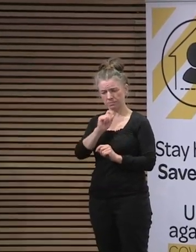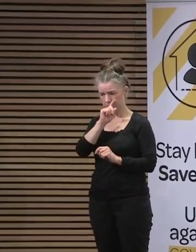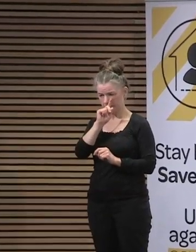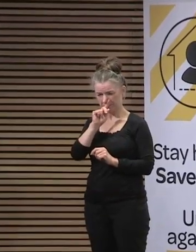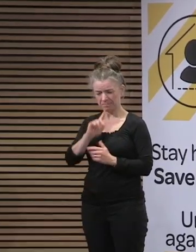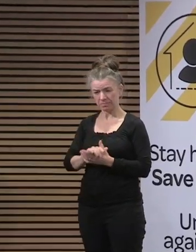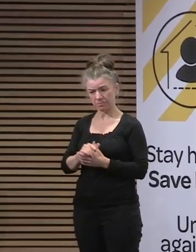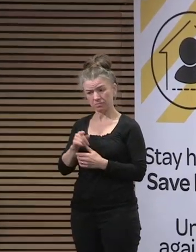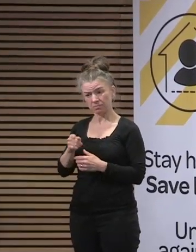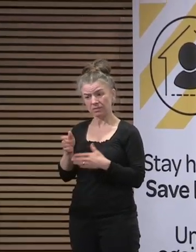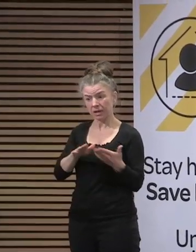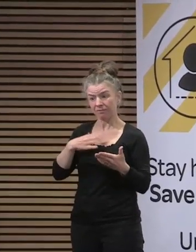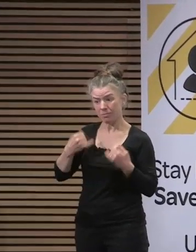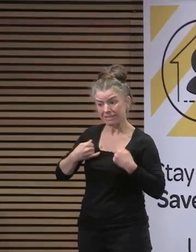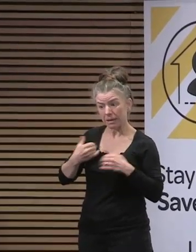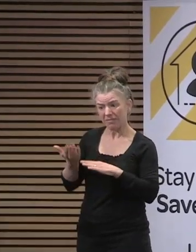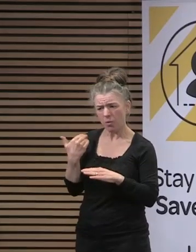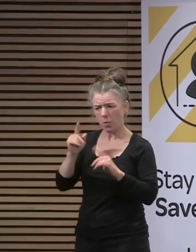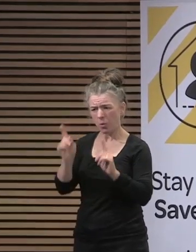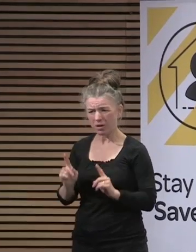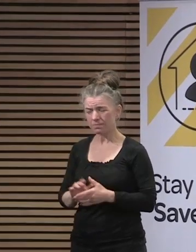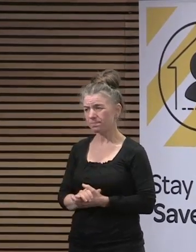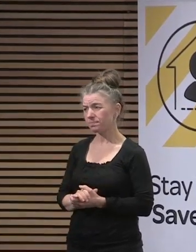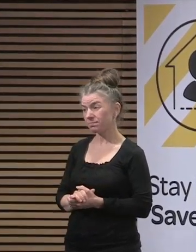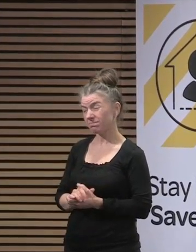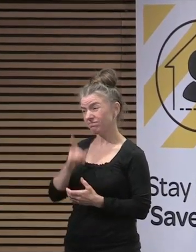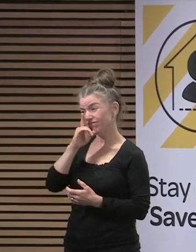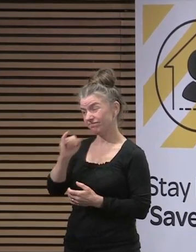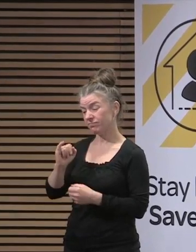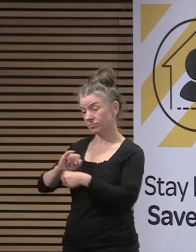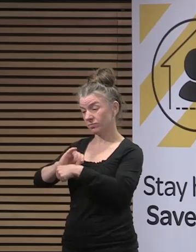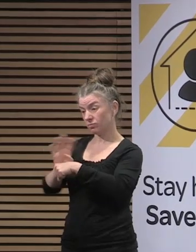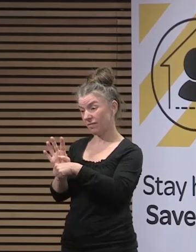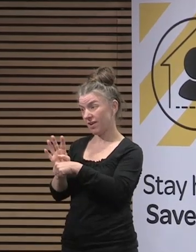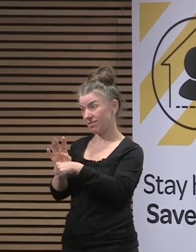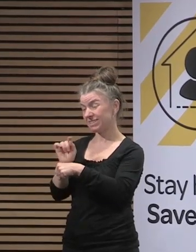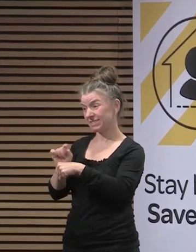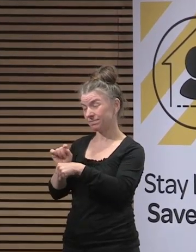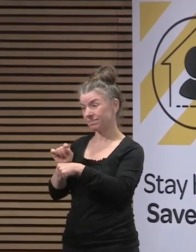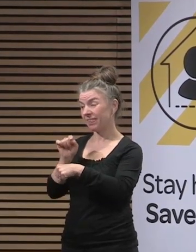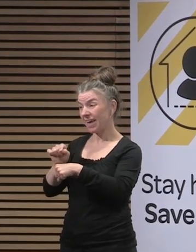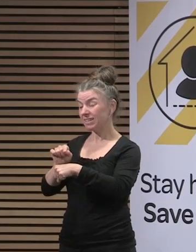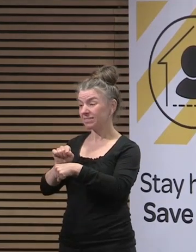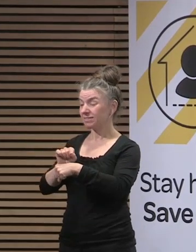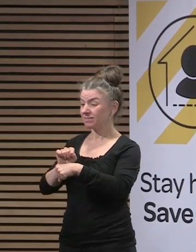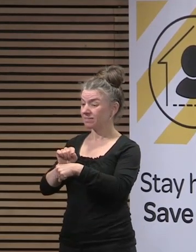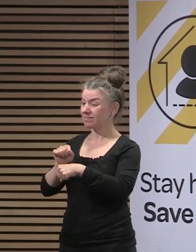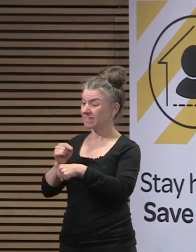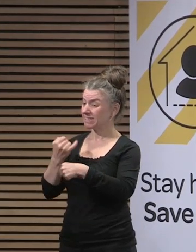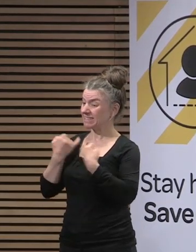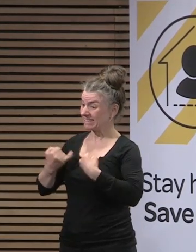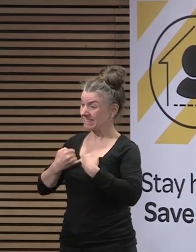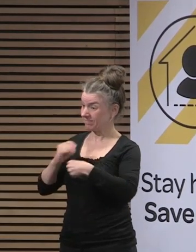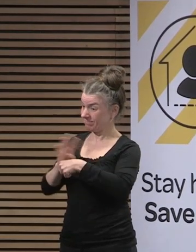underlying illness? Unfortunately, COVID-19 is a virus that takes lives,